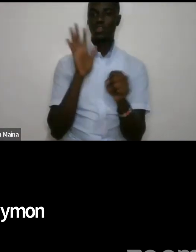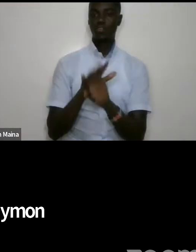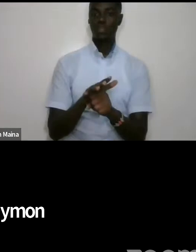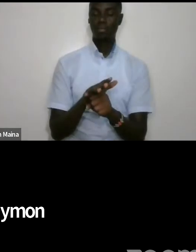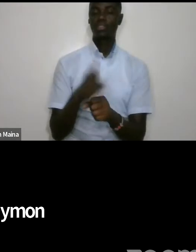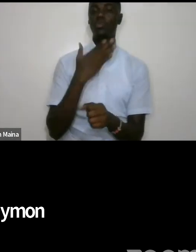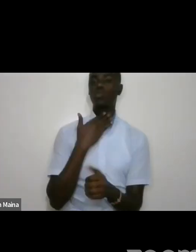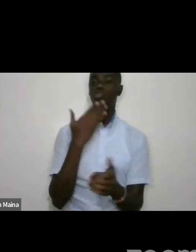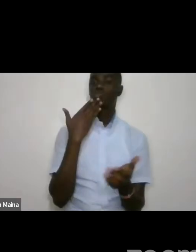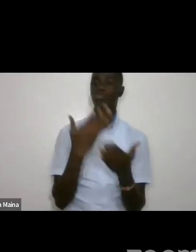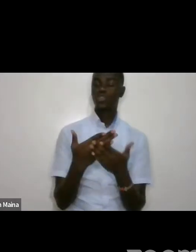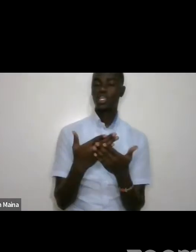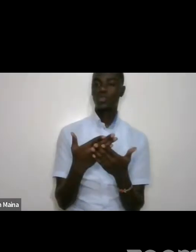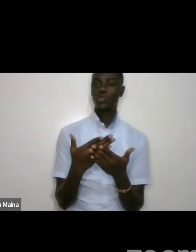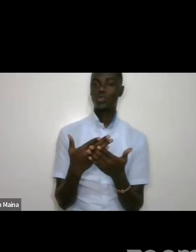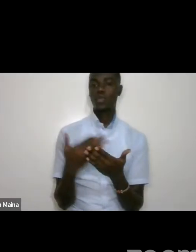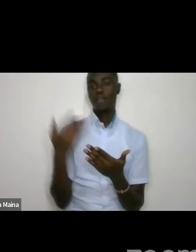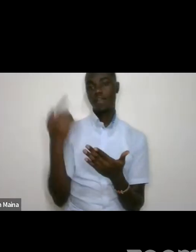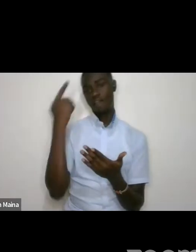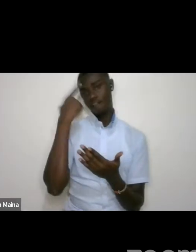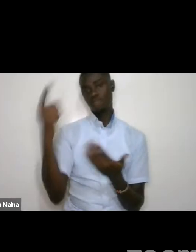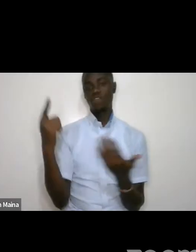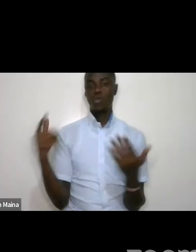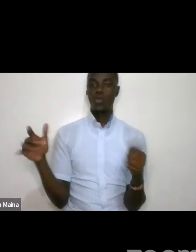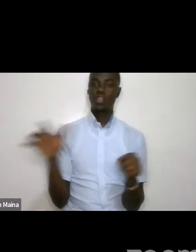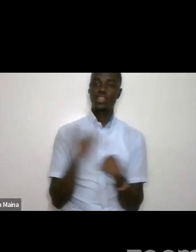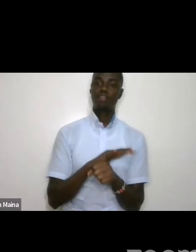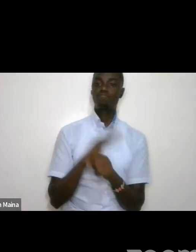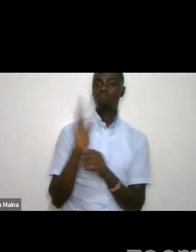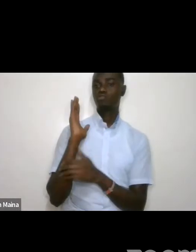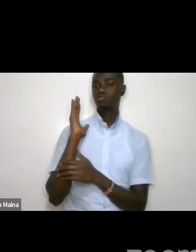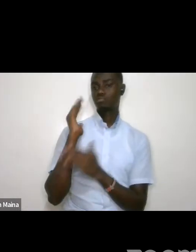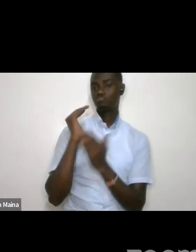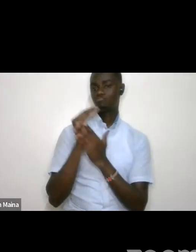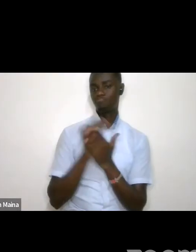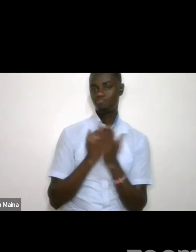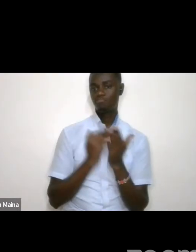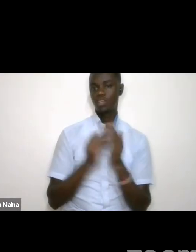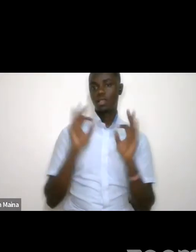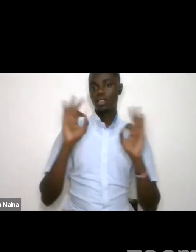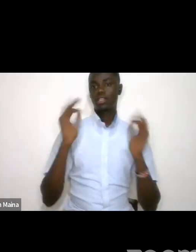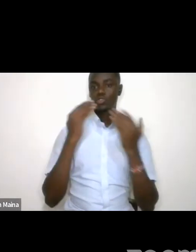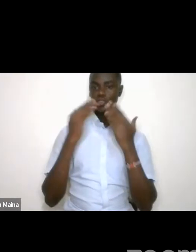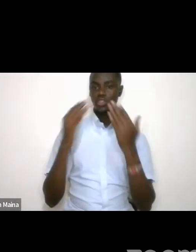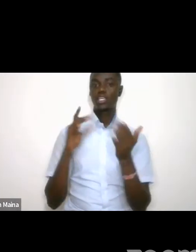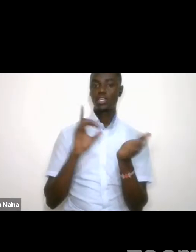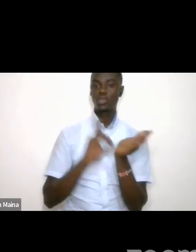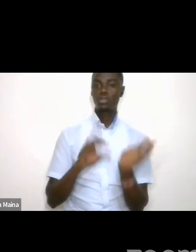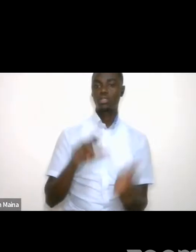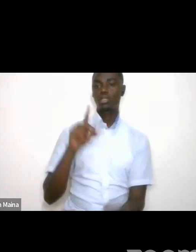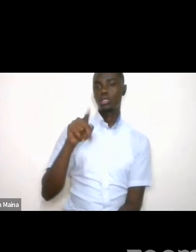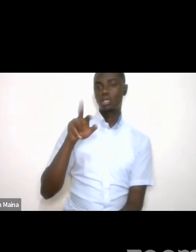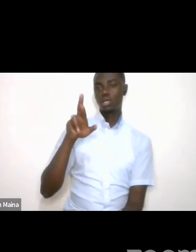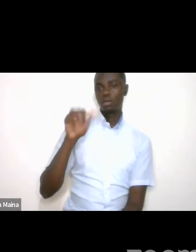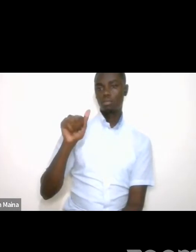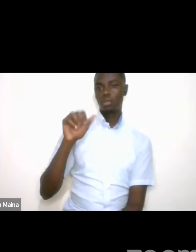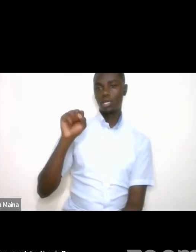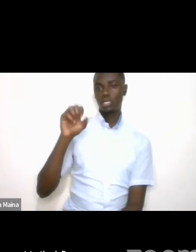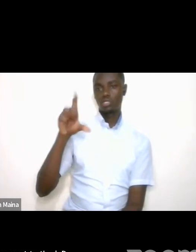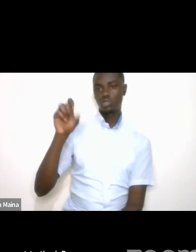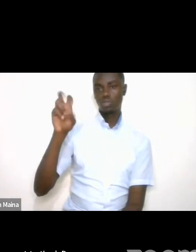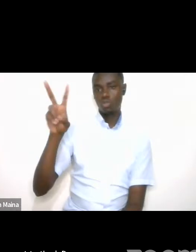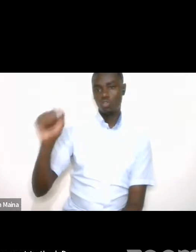you for the entire session was fantastic. I also want to thank Dr. Praslova for touching on concepts